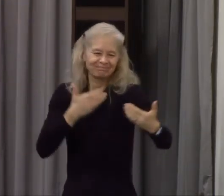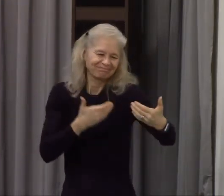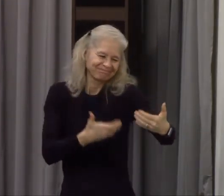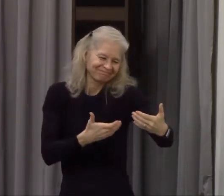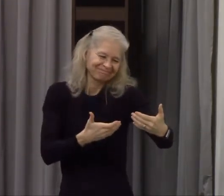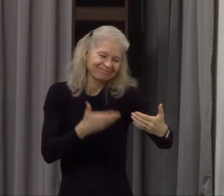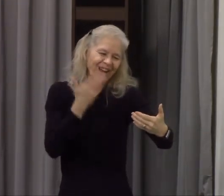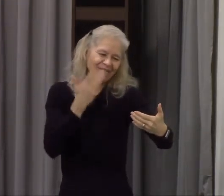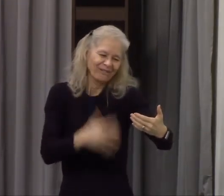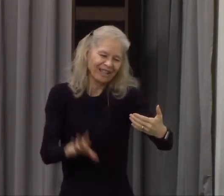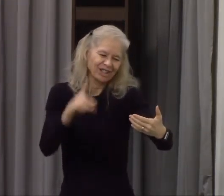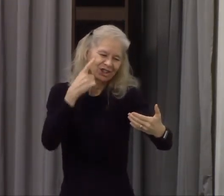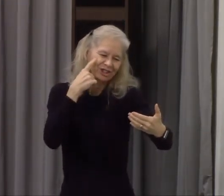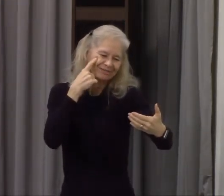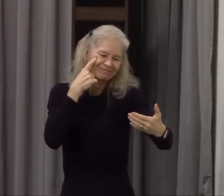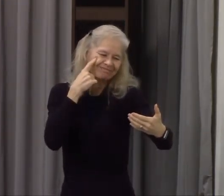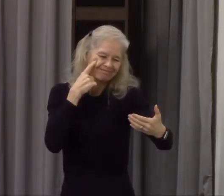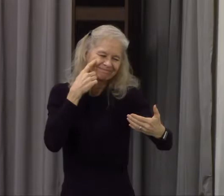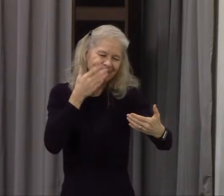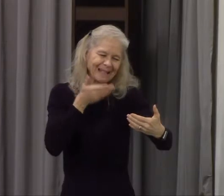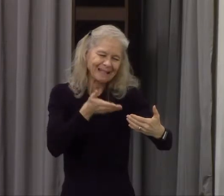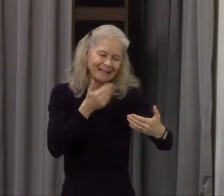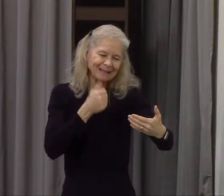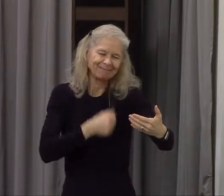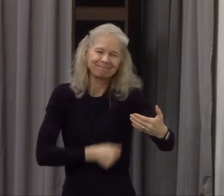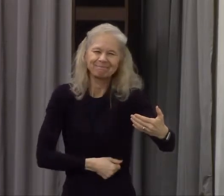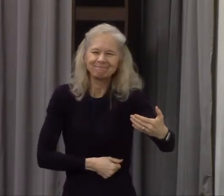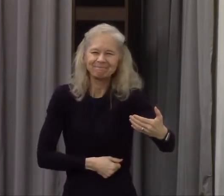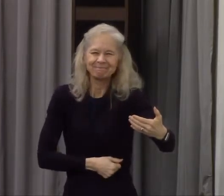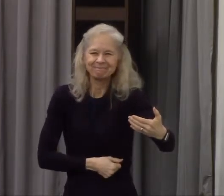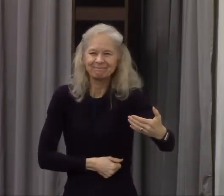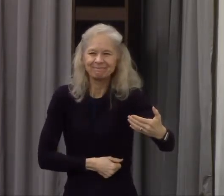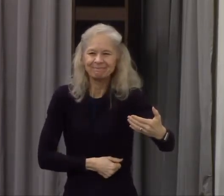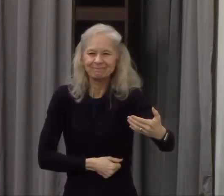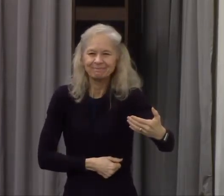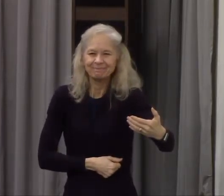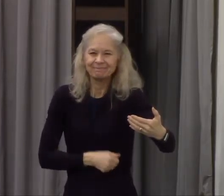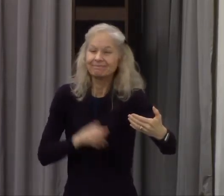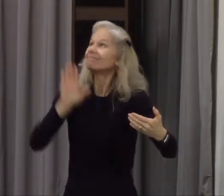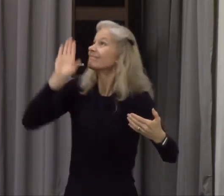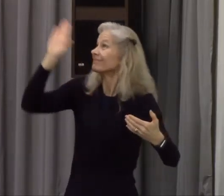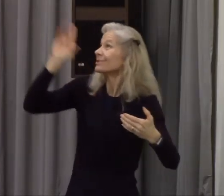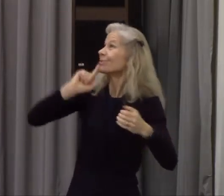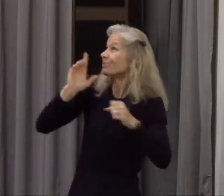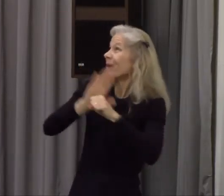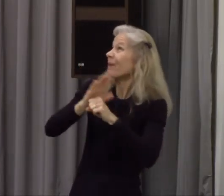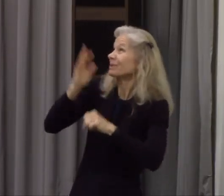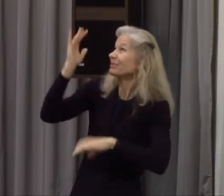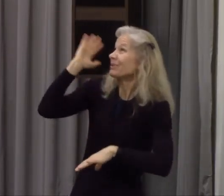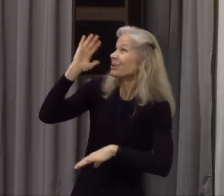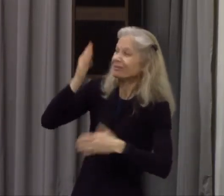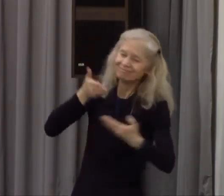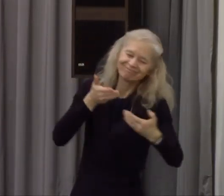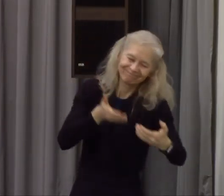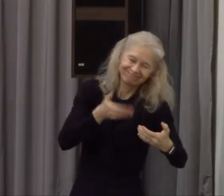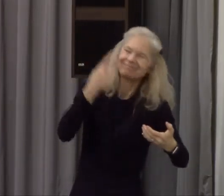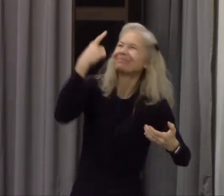Lord, now lettest thy servant depart in peace, for to thy word. Some have wondered when he was praying that prayer, was he looking